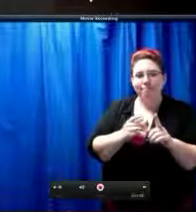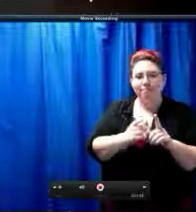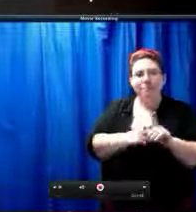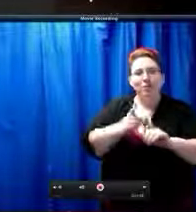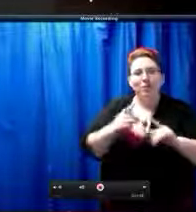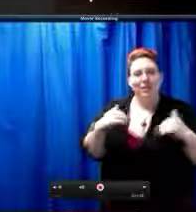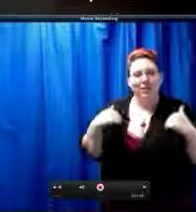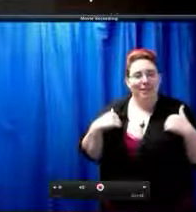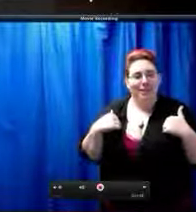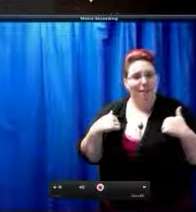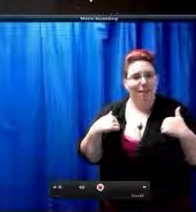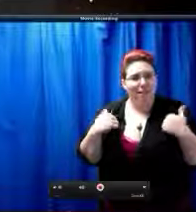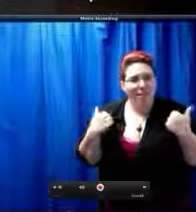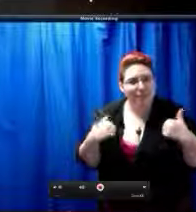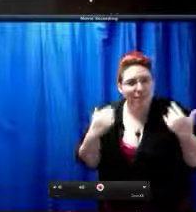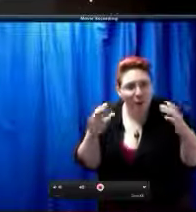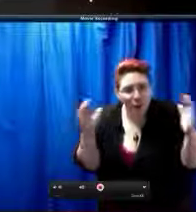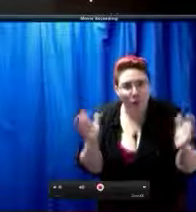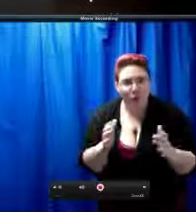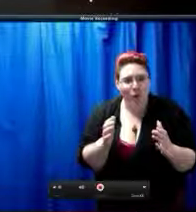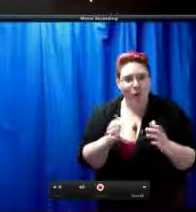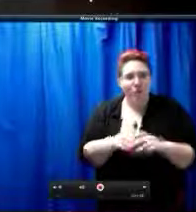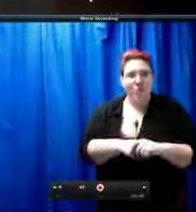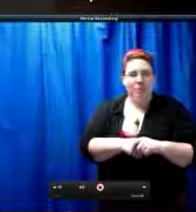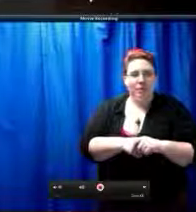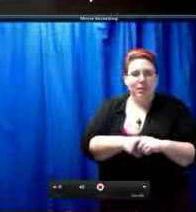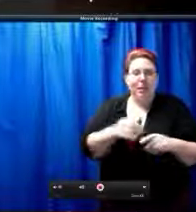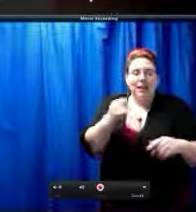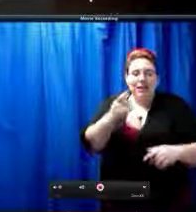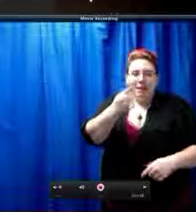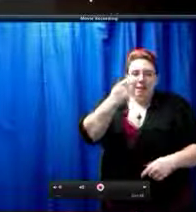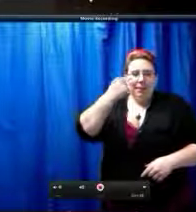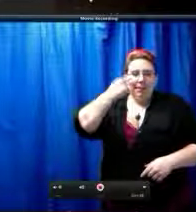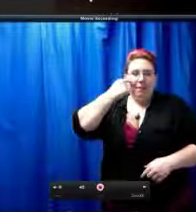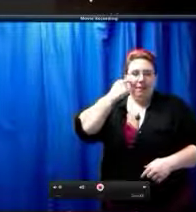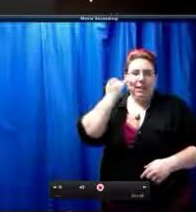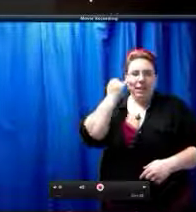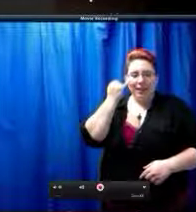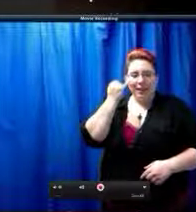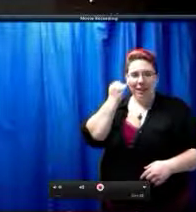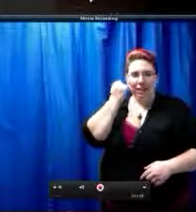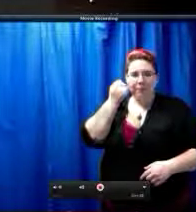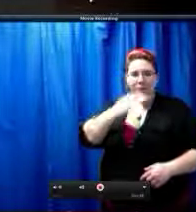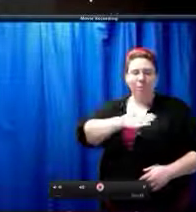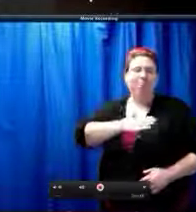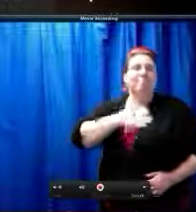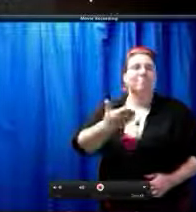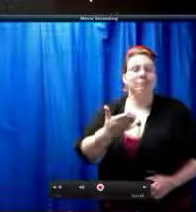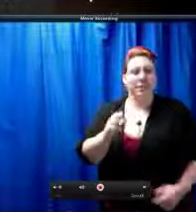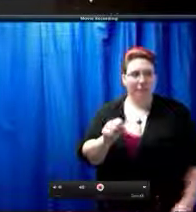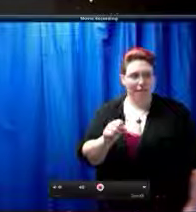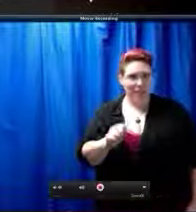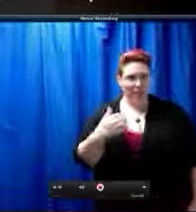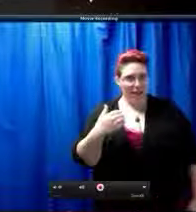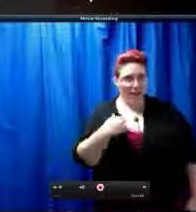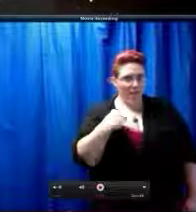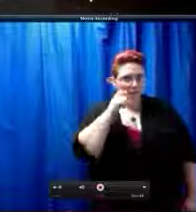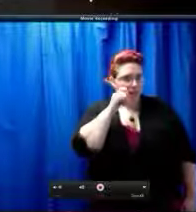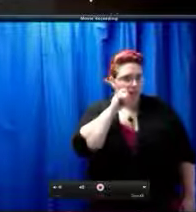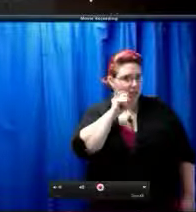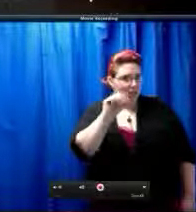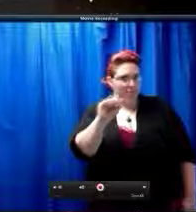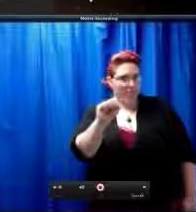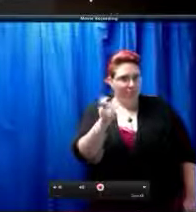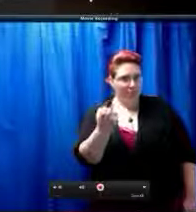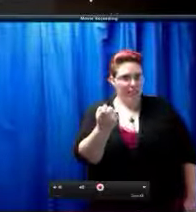going to be admitting that you're having sex. You know what? It's not about that. This is about just really learning some good practices, starting to take care of yourself, knowing that you